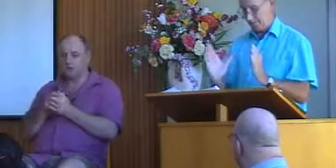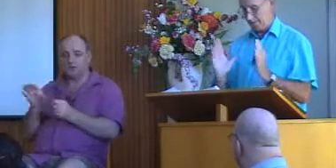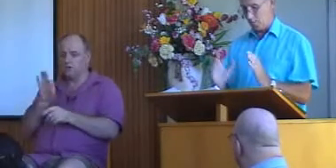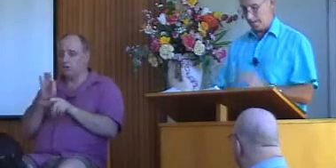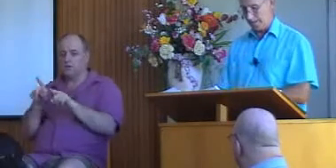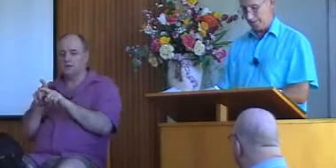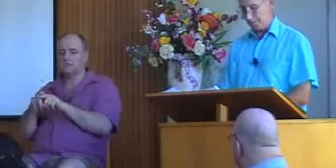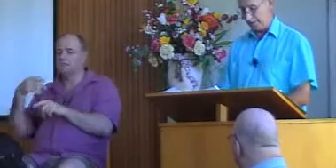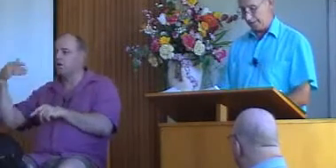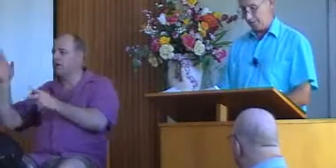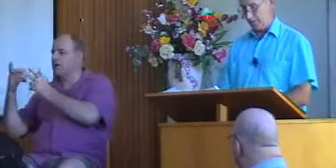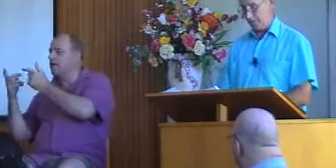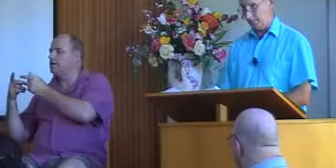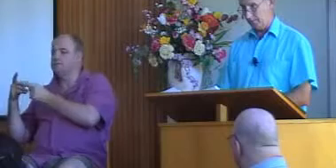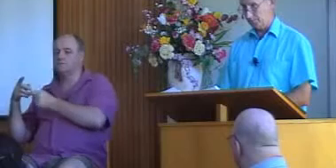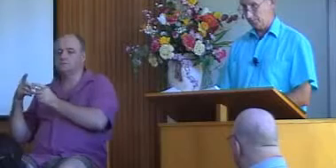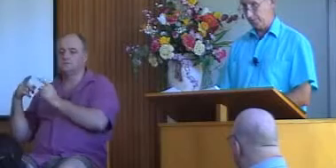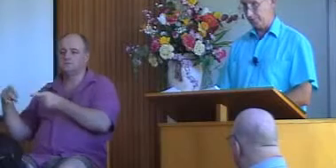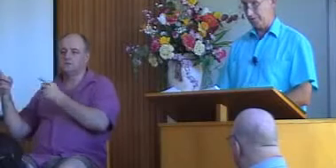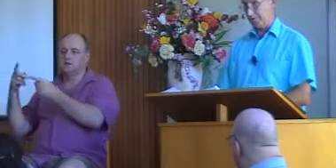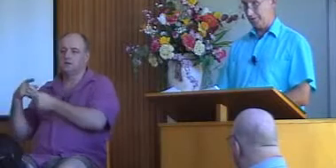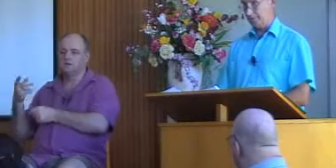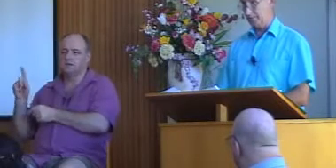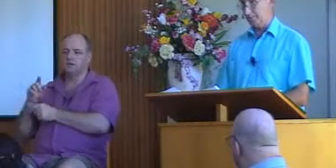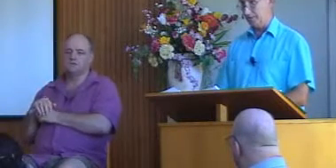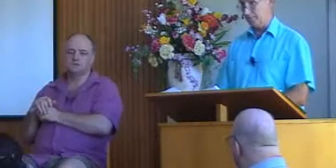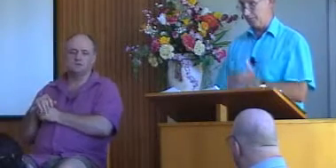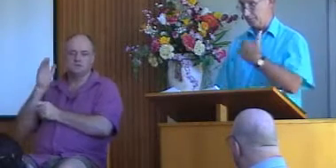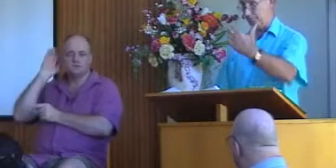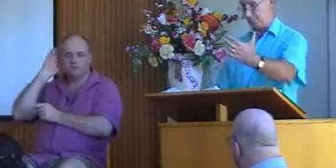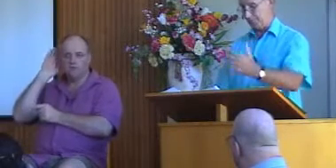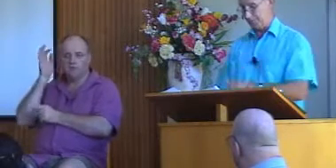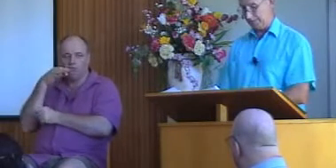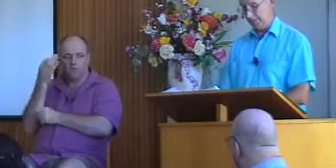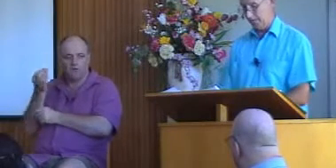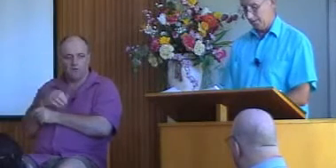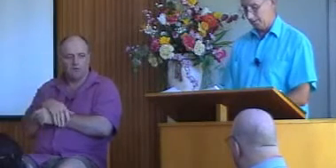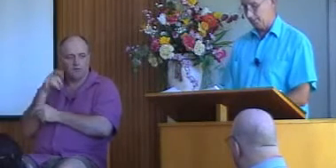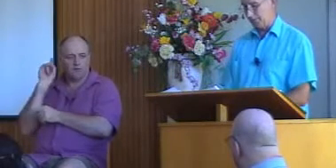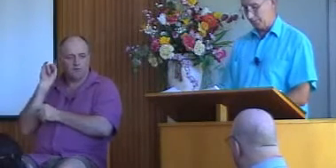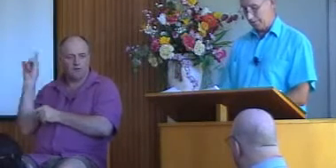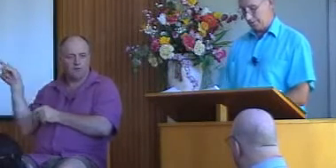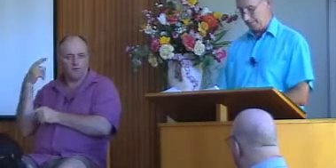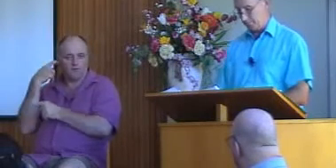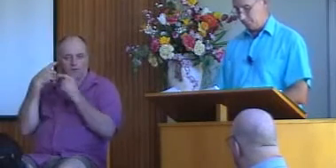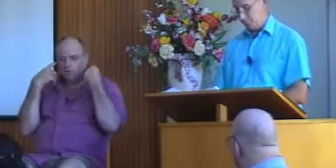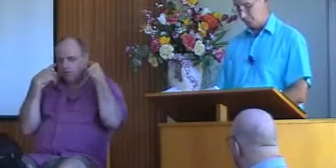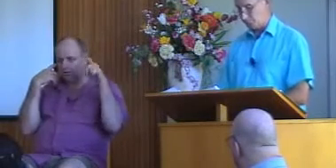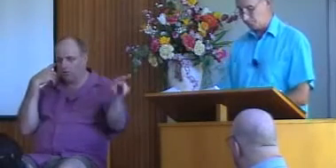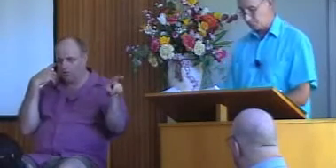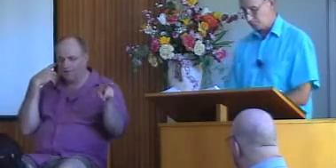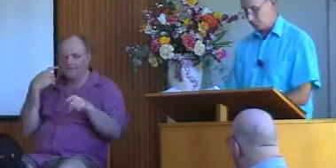he really had a way about it. He was an ex-Queen's Counsel, this fellow, so he was used to speaking. He spoke very clearly.